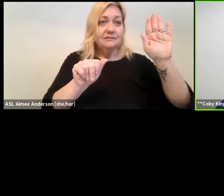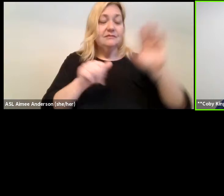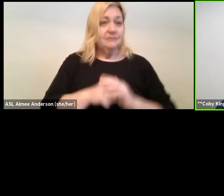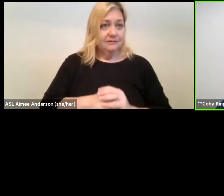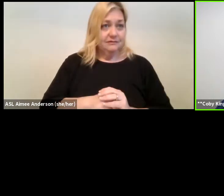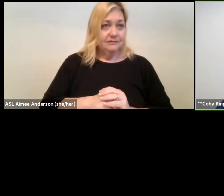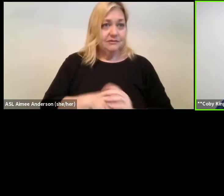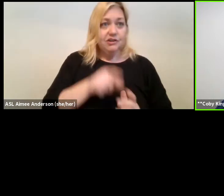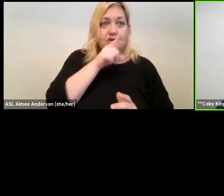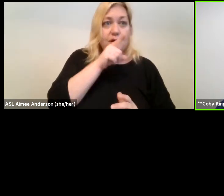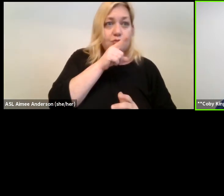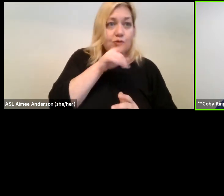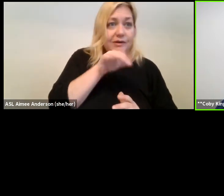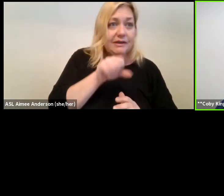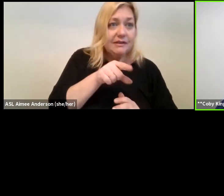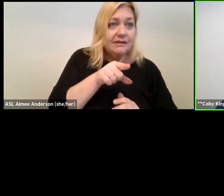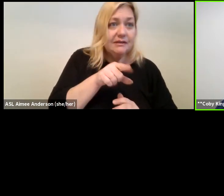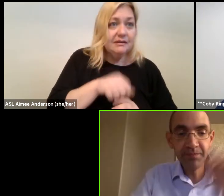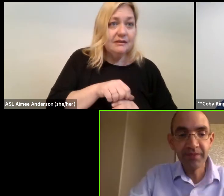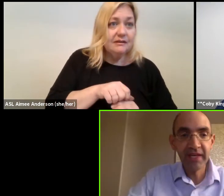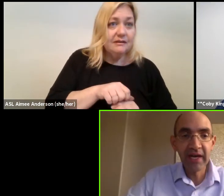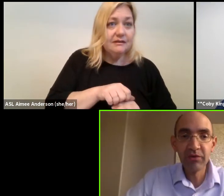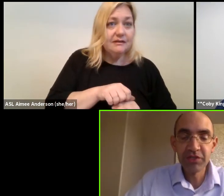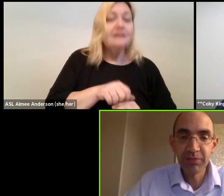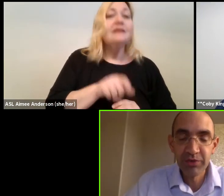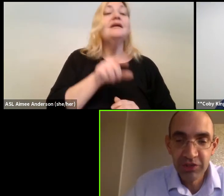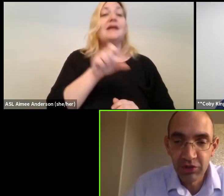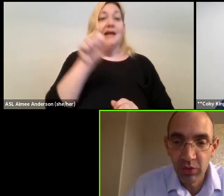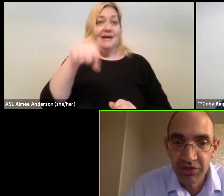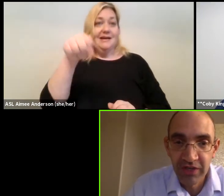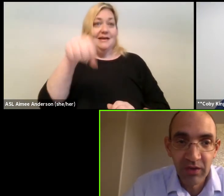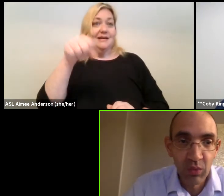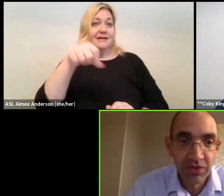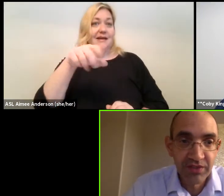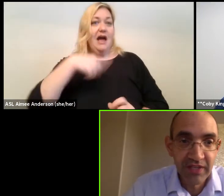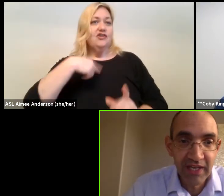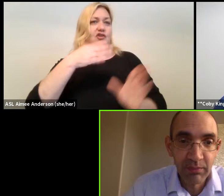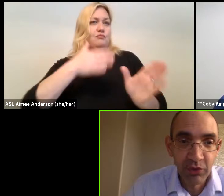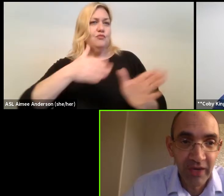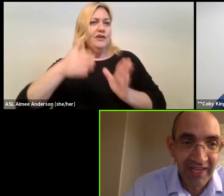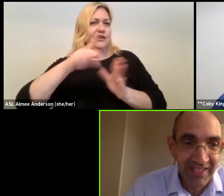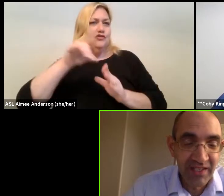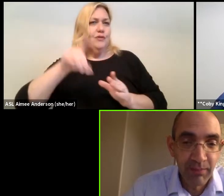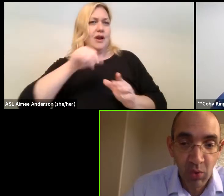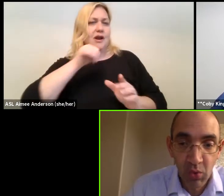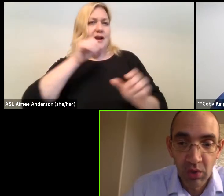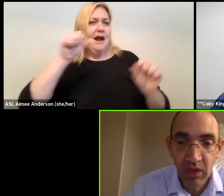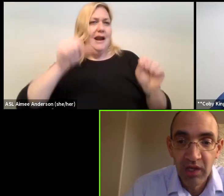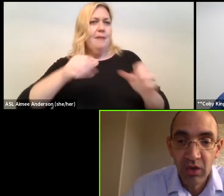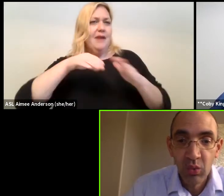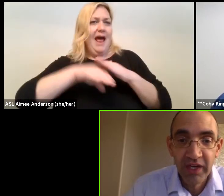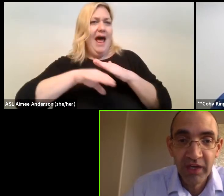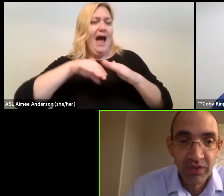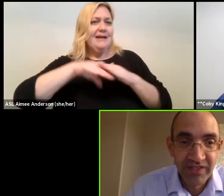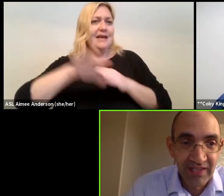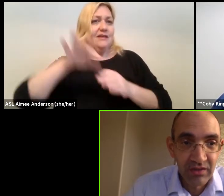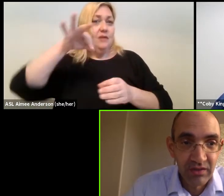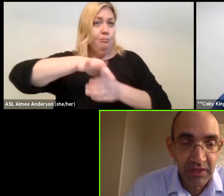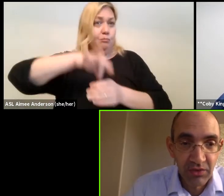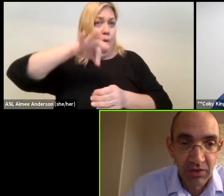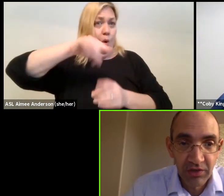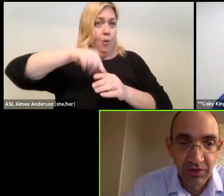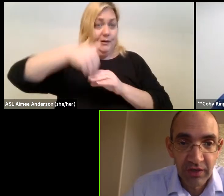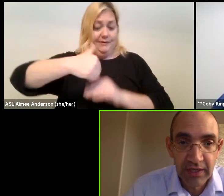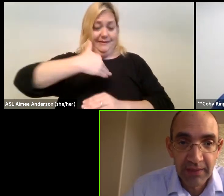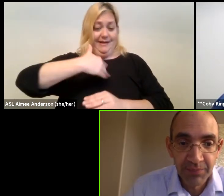You're unmuted, Mr. Shaheda. Okay. Yeah, just a procedural question. I wasn't able to access the poll when it was sent to